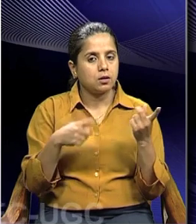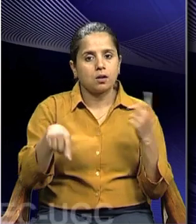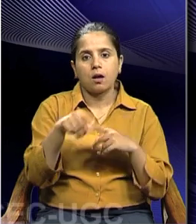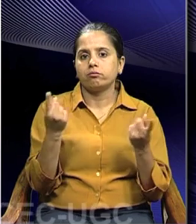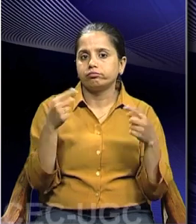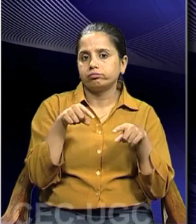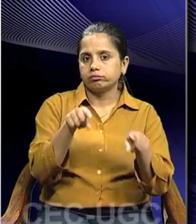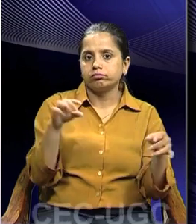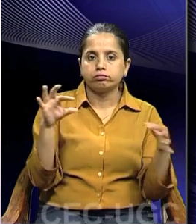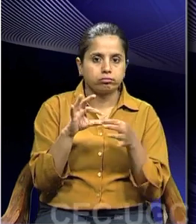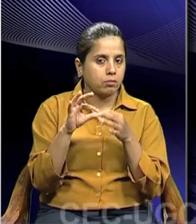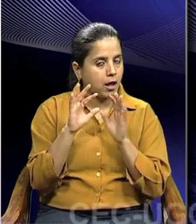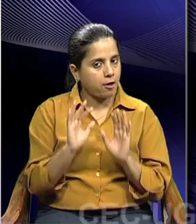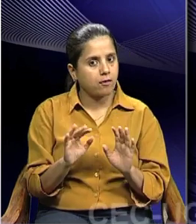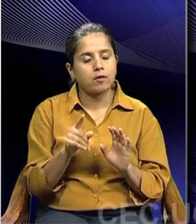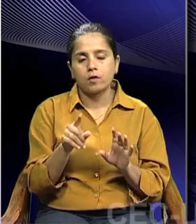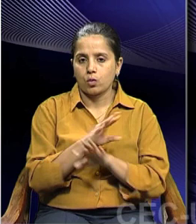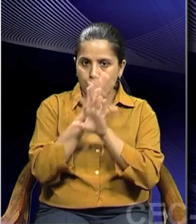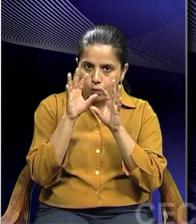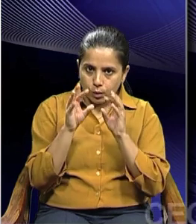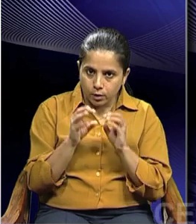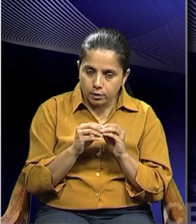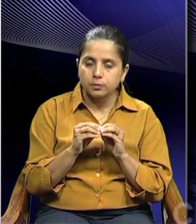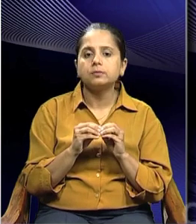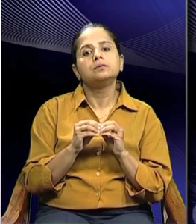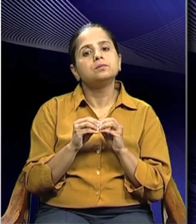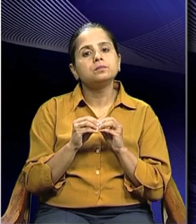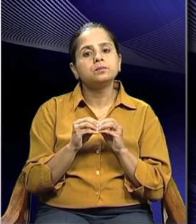aligned properly. So this entire